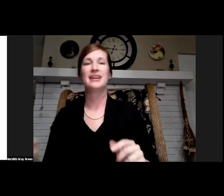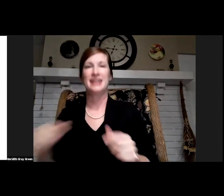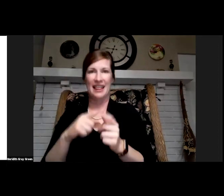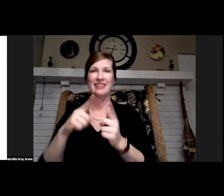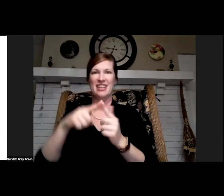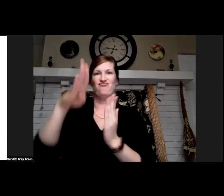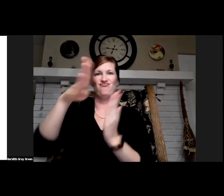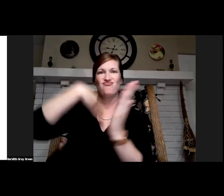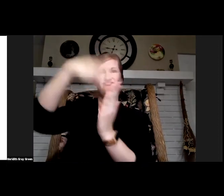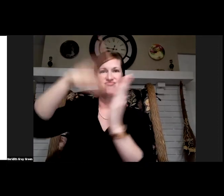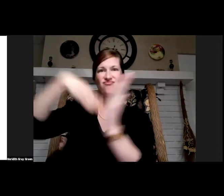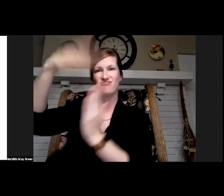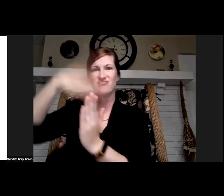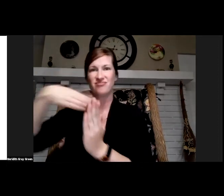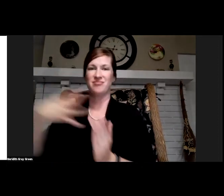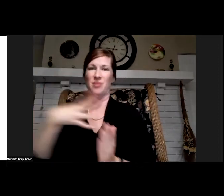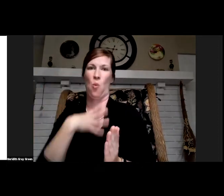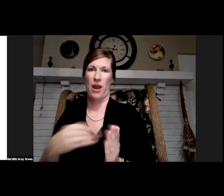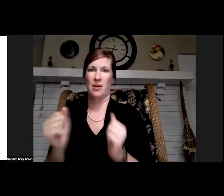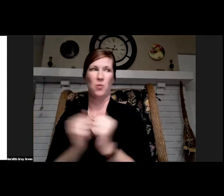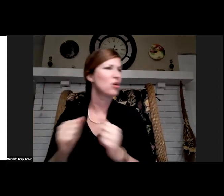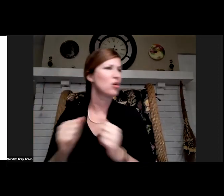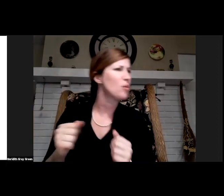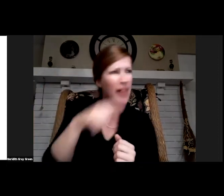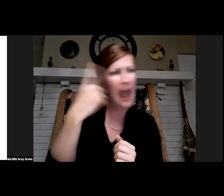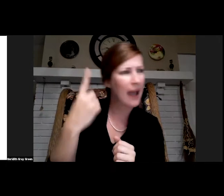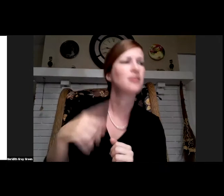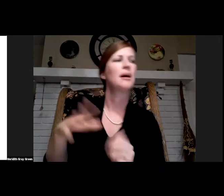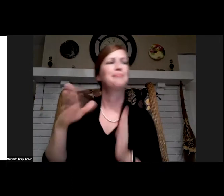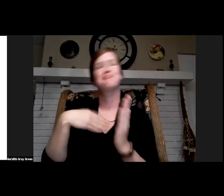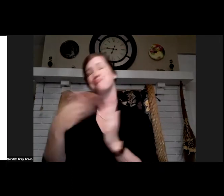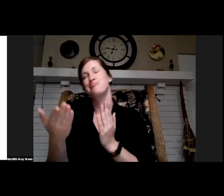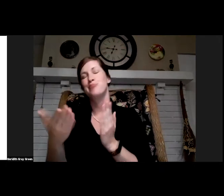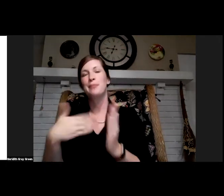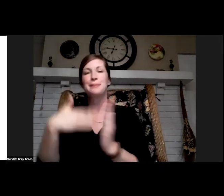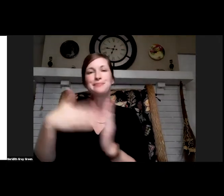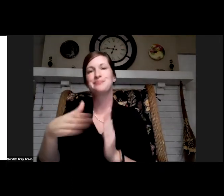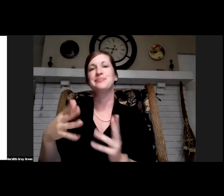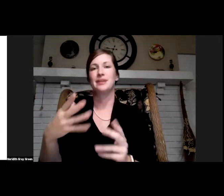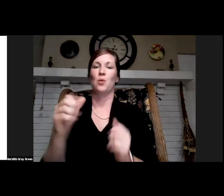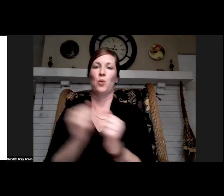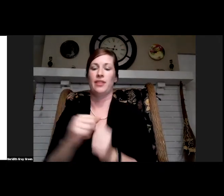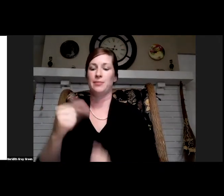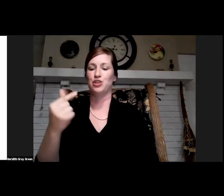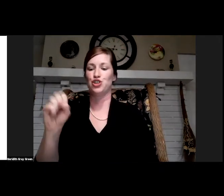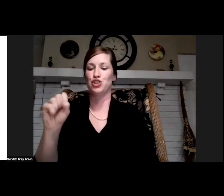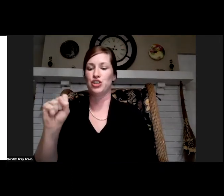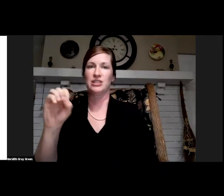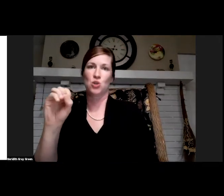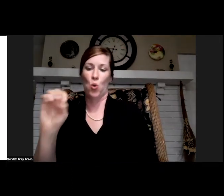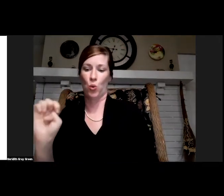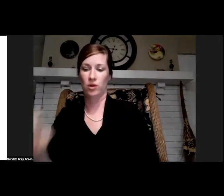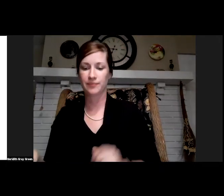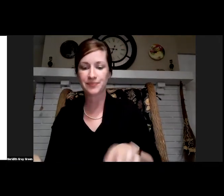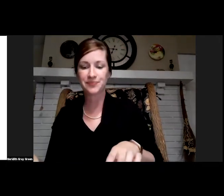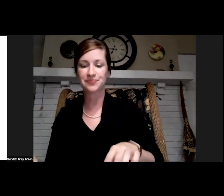stacked. And then it was painted. Painted, let's see, black. And then with